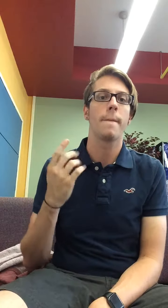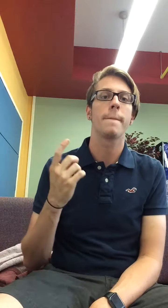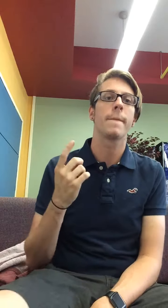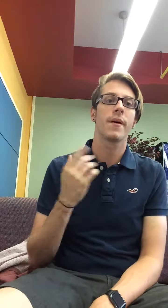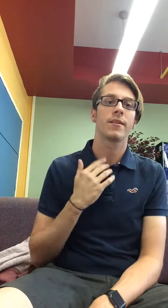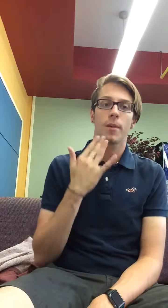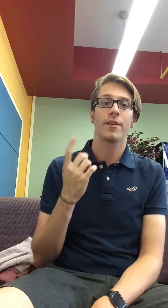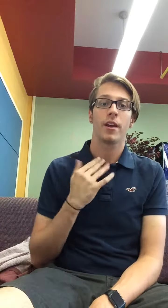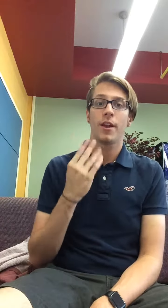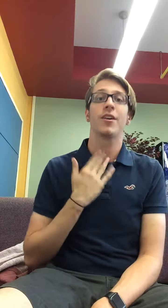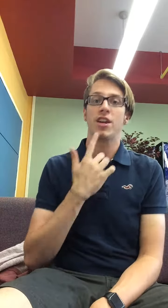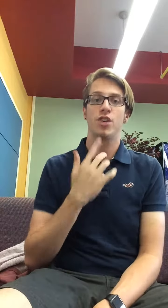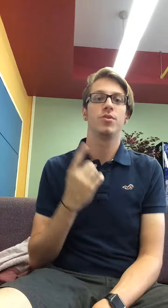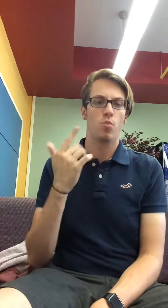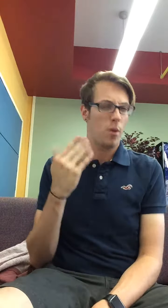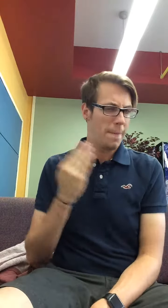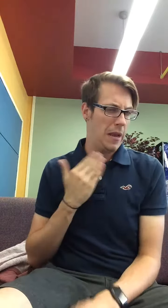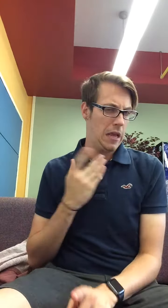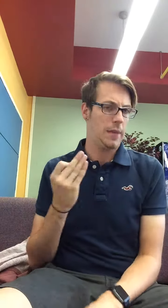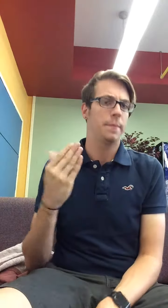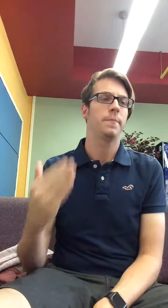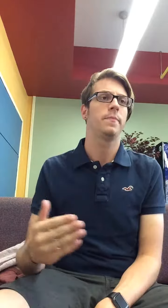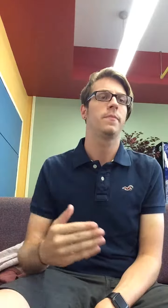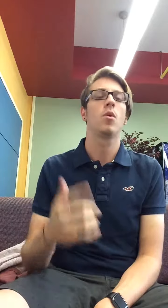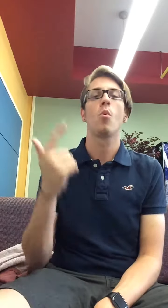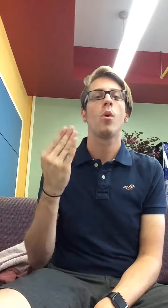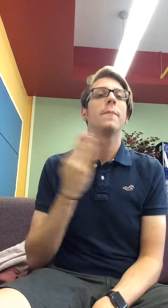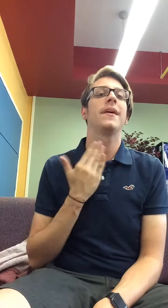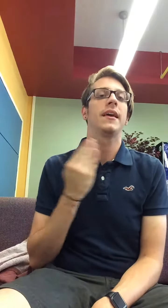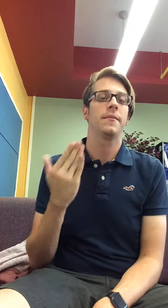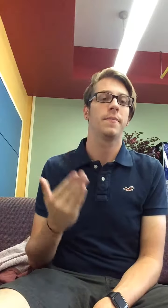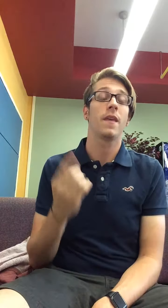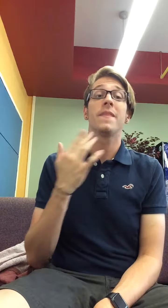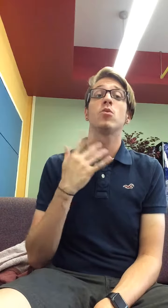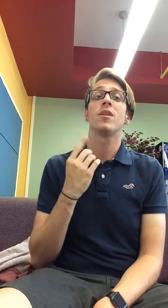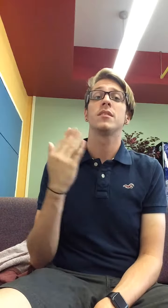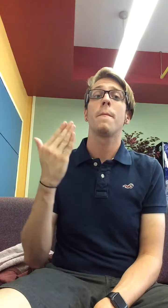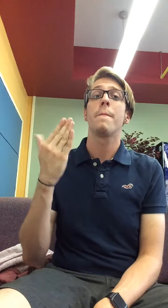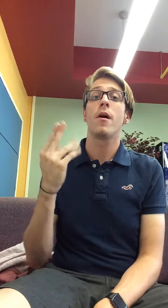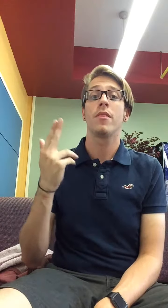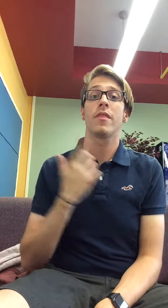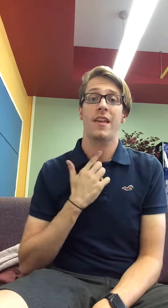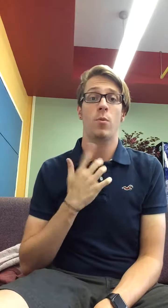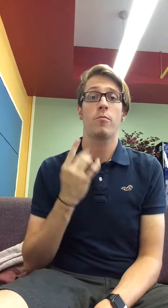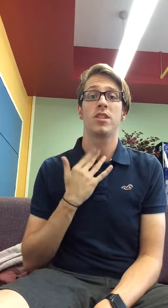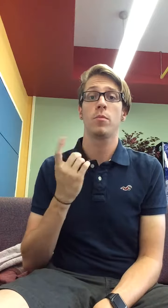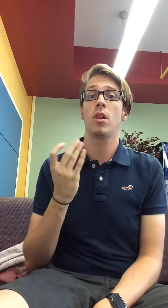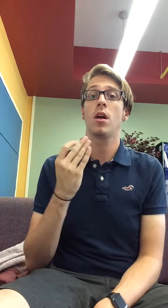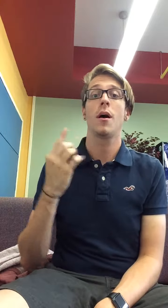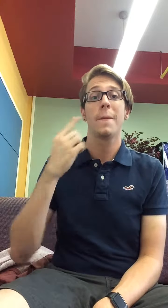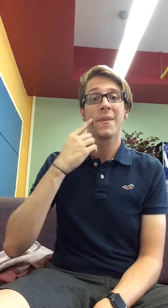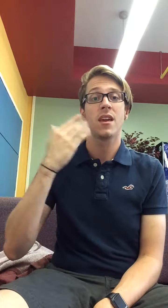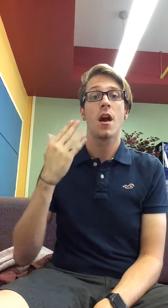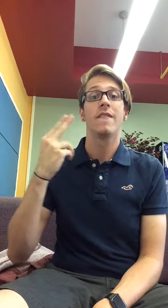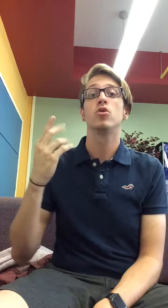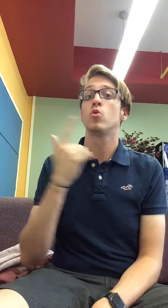calculator issues in just a minute. On this one, where the interest is compounded monthly, we have a principal of $12,000. We have